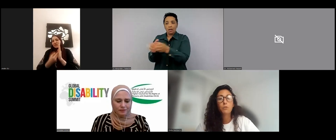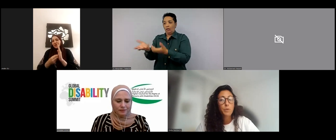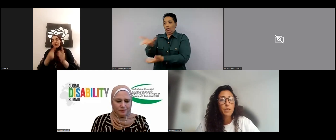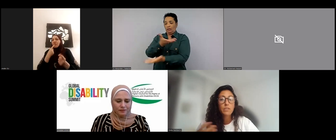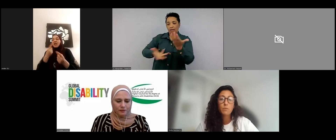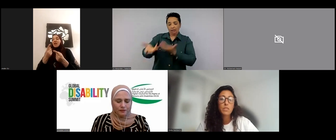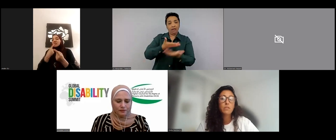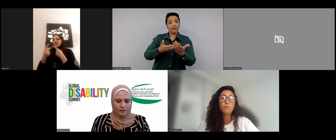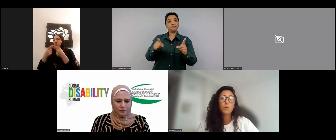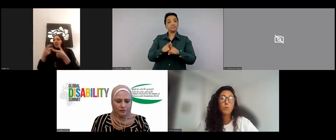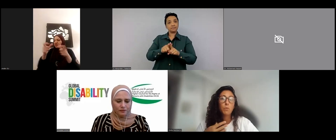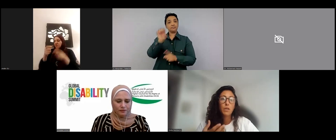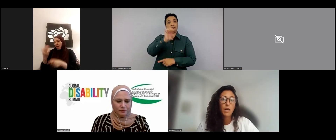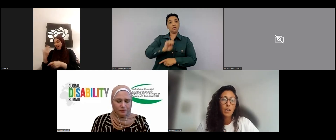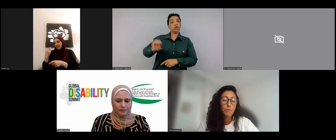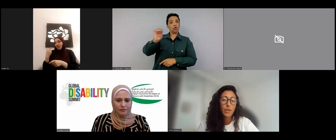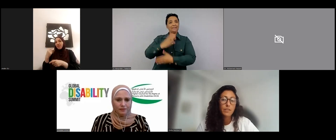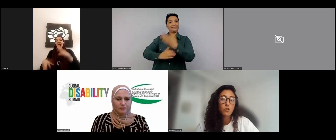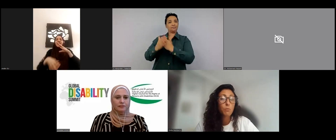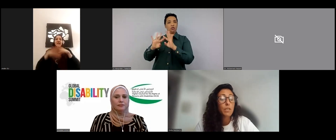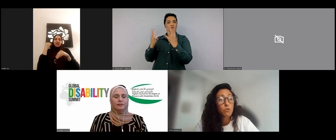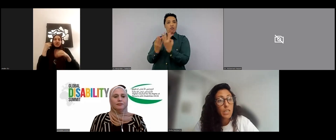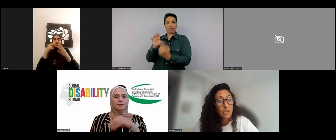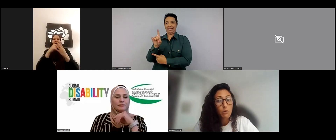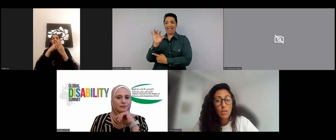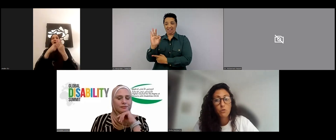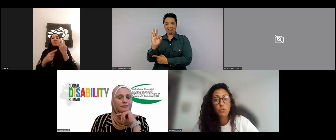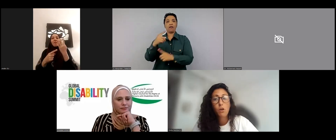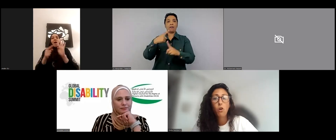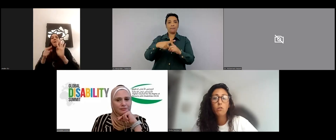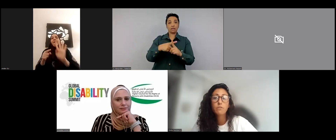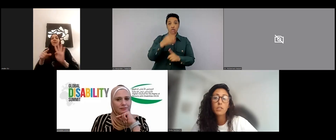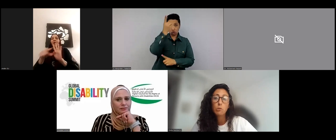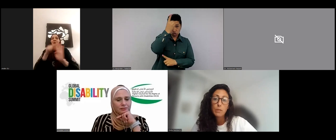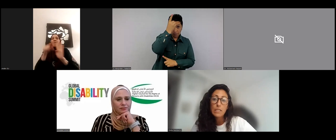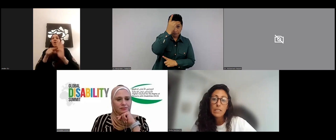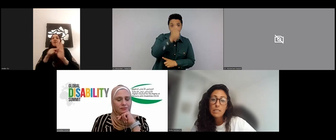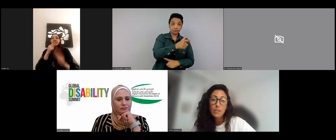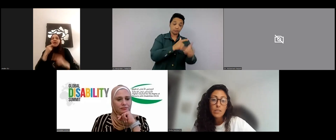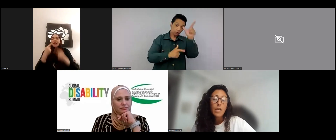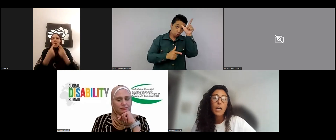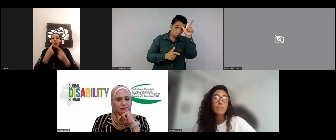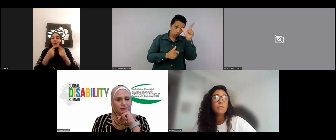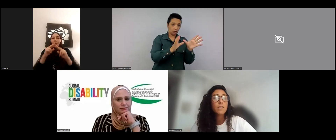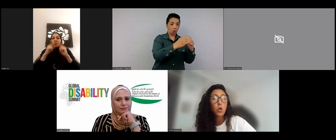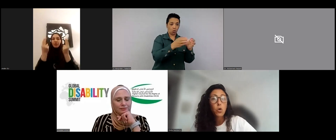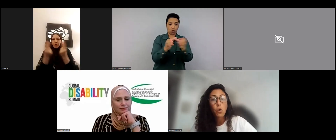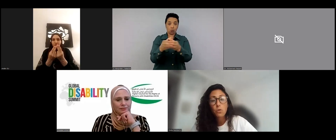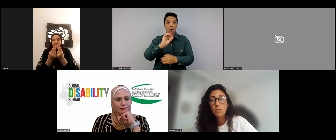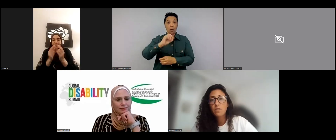the European Disability Forum and the German and Jordanian Coalition of OPDs,